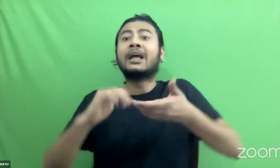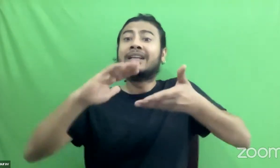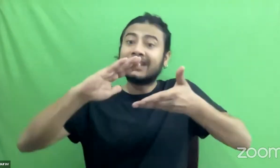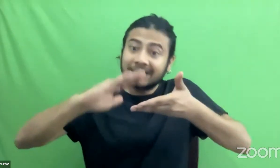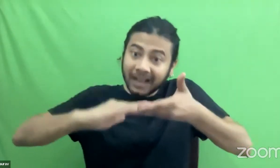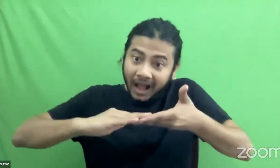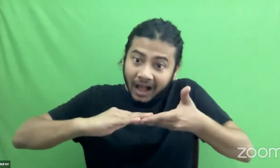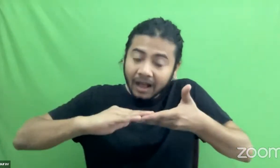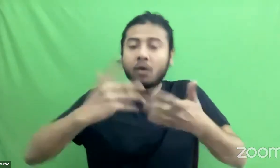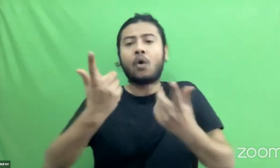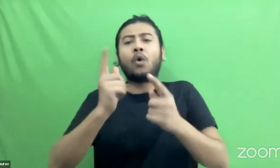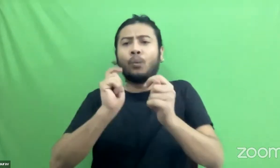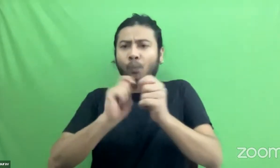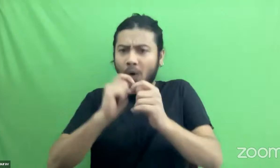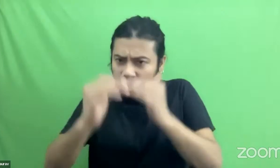Krishna can do that.